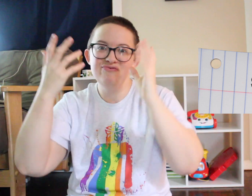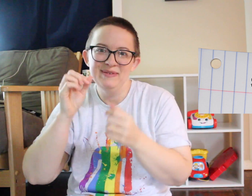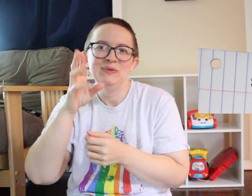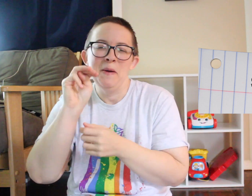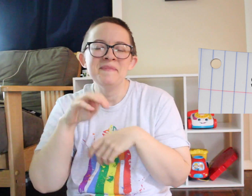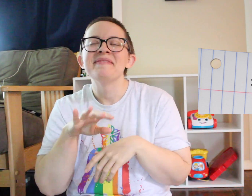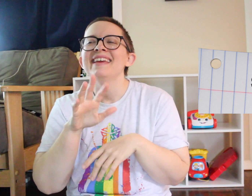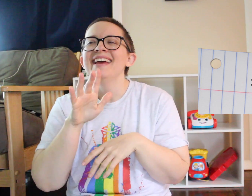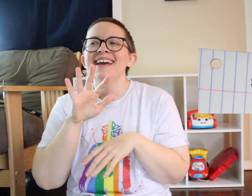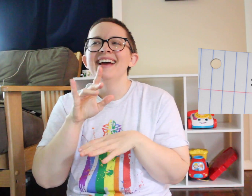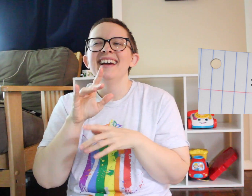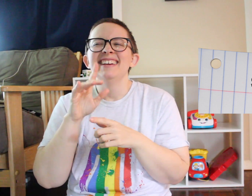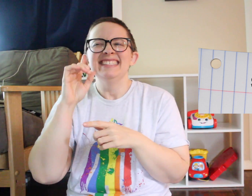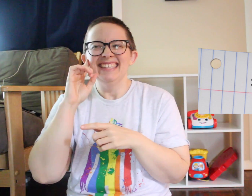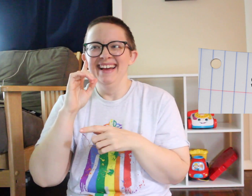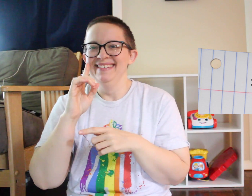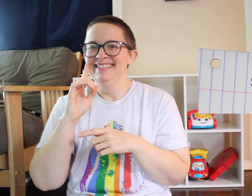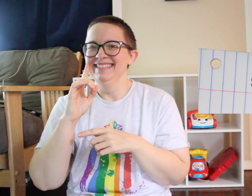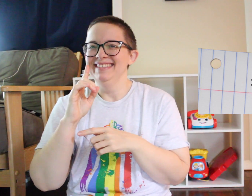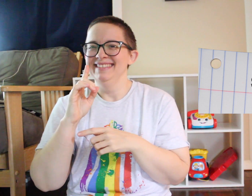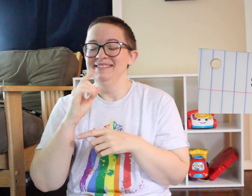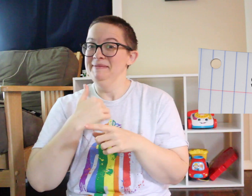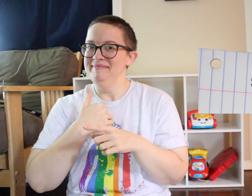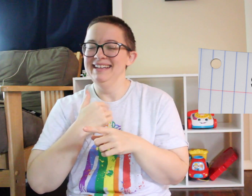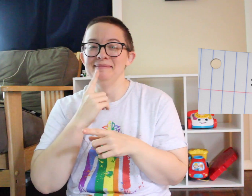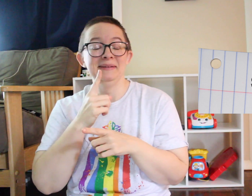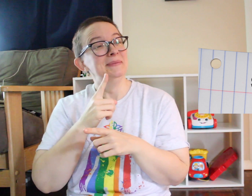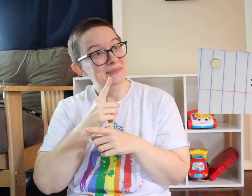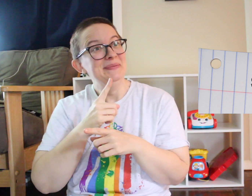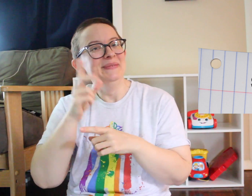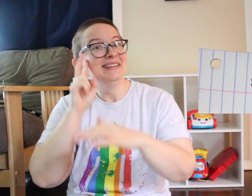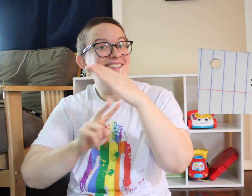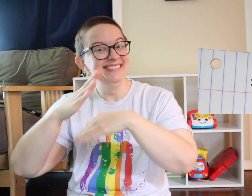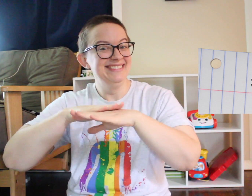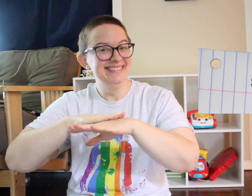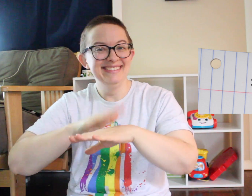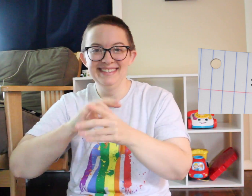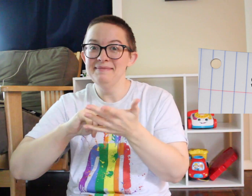storm, all over the place, a disaster, but it just sounds like to me, maybe it's kind of